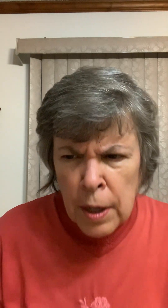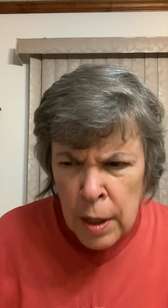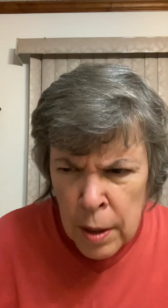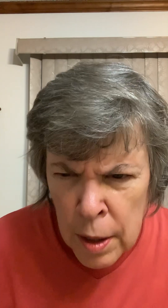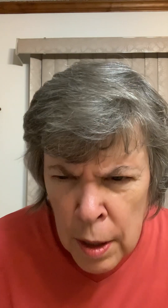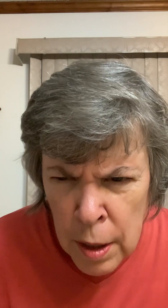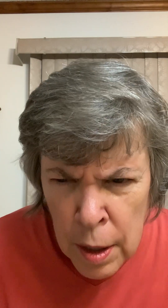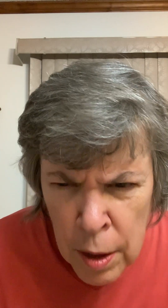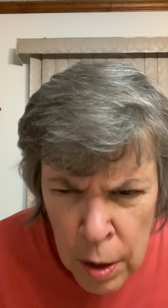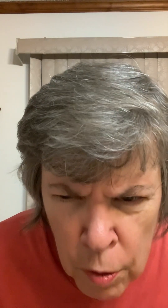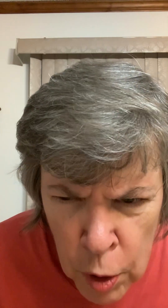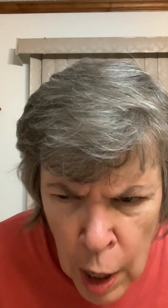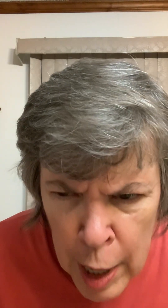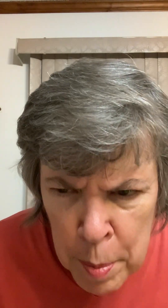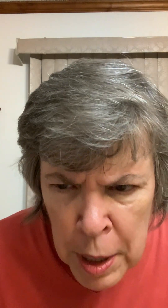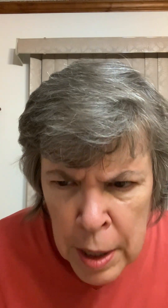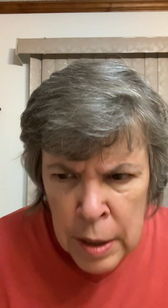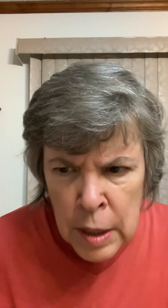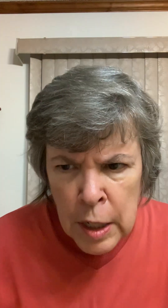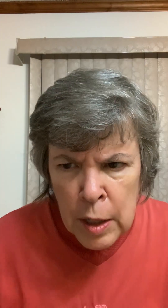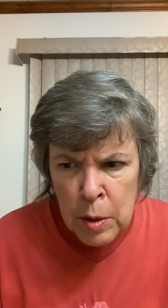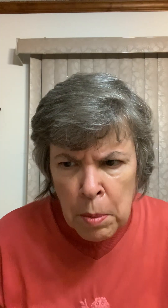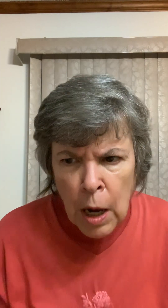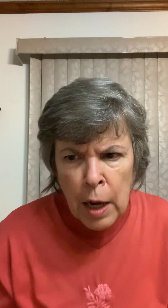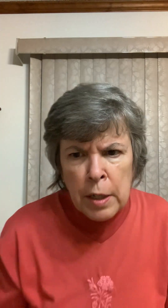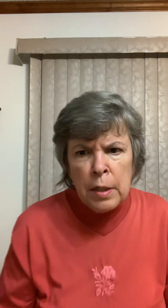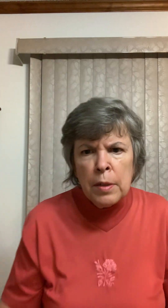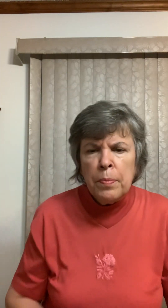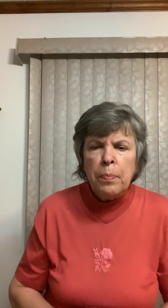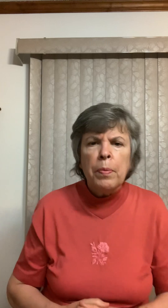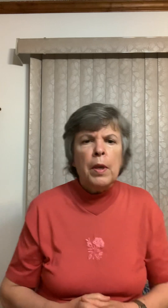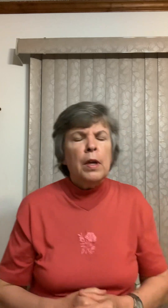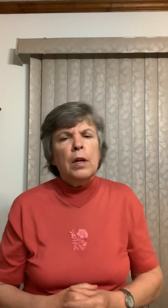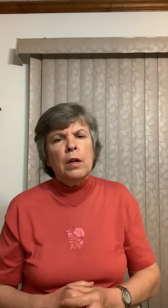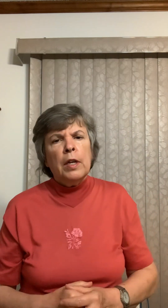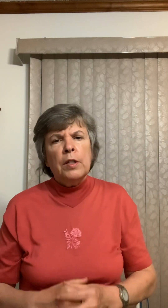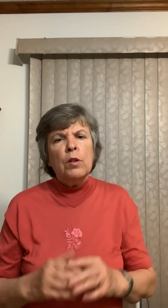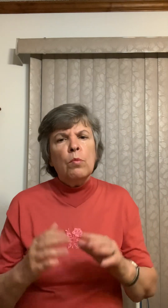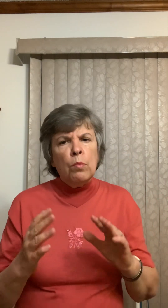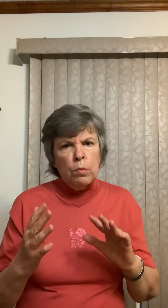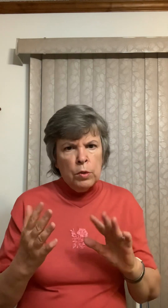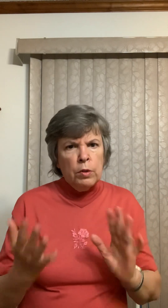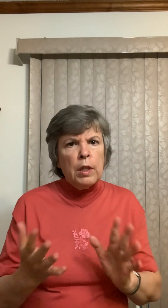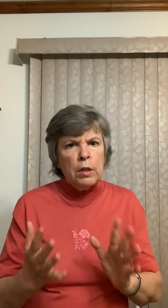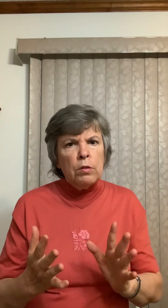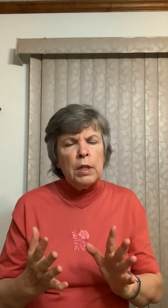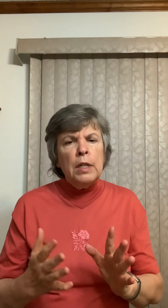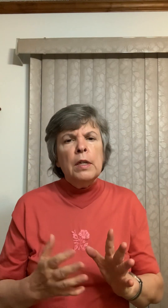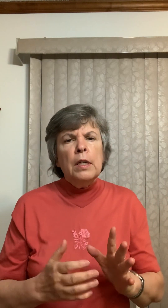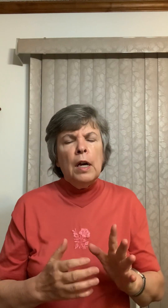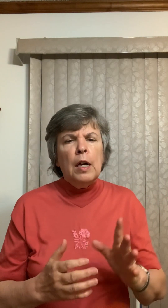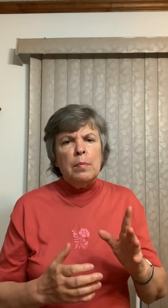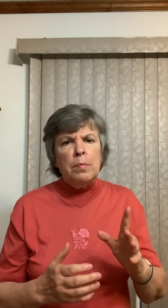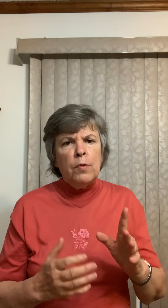Okay. For I am his and he is mine. Okay, so we'll do it literally